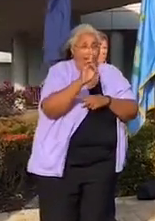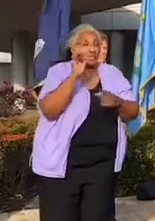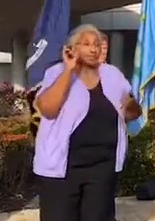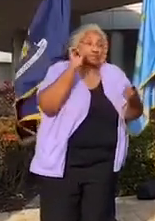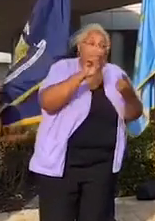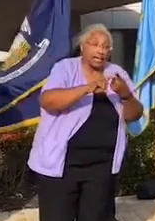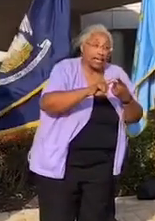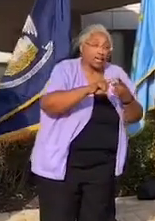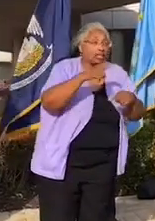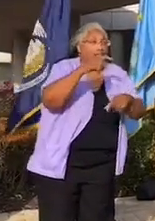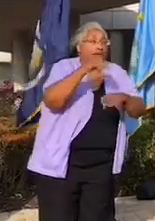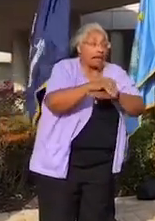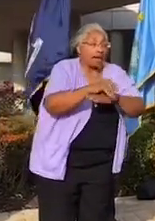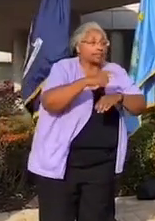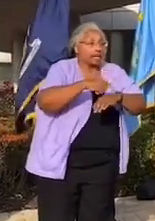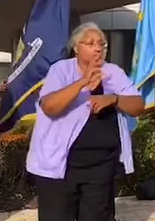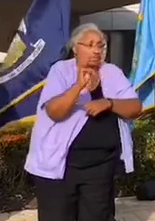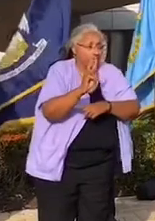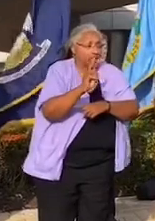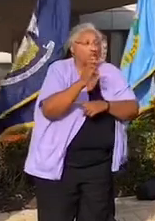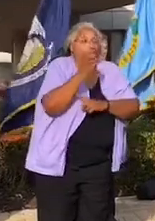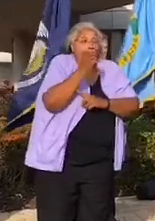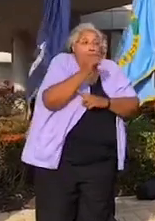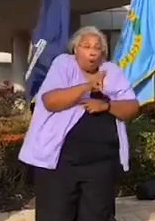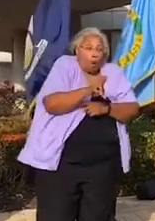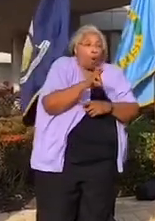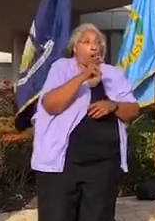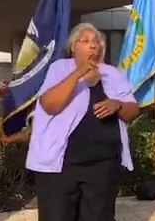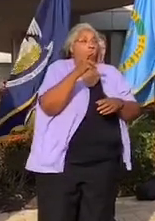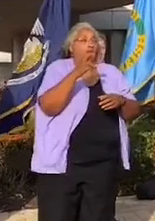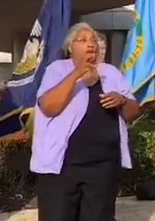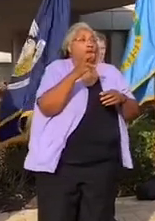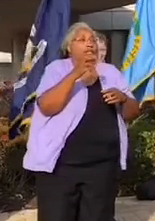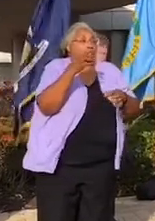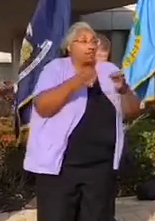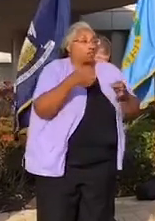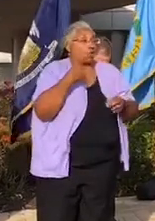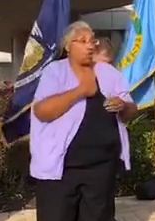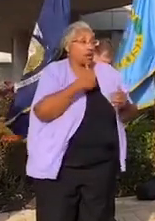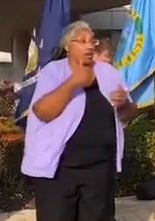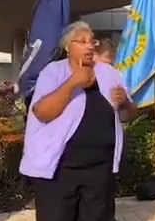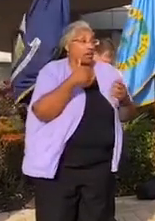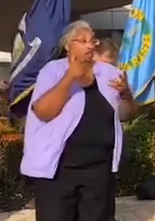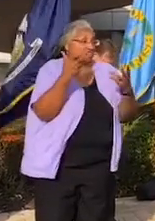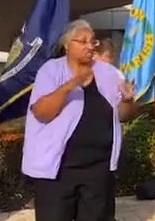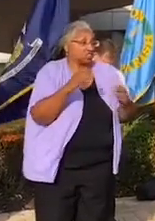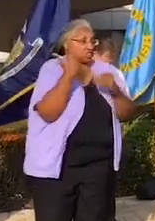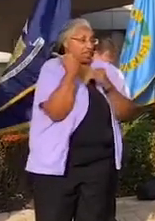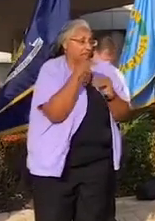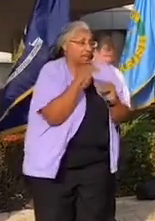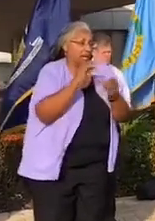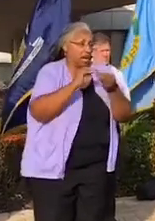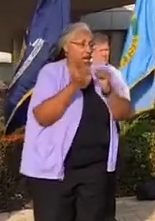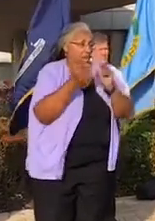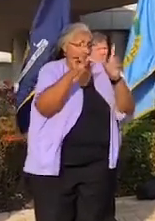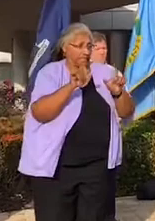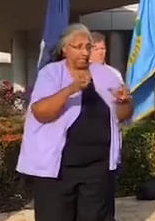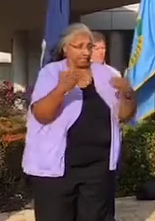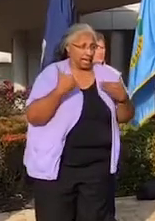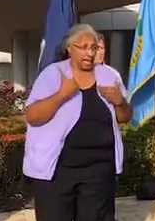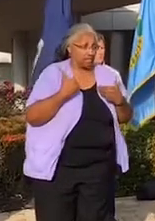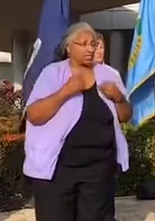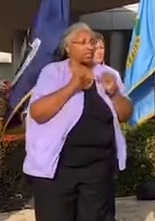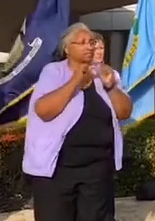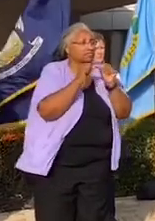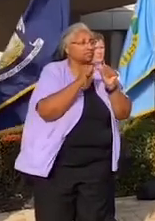6 p.m. or until we have maximized our reach. We are constant in terms of contact